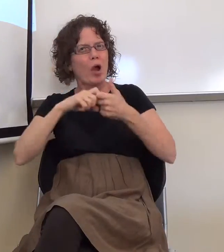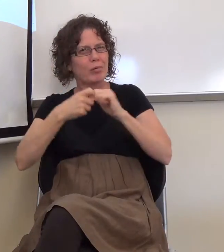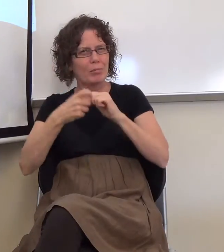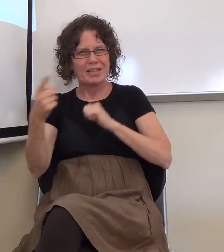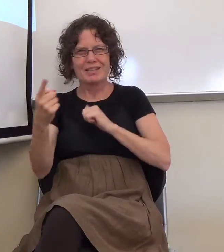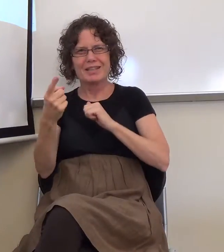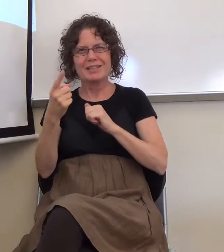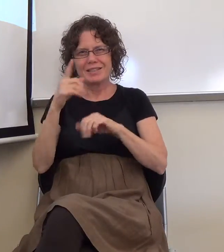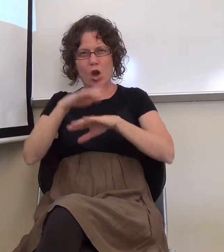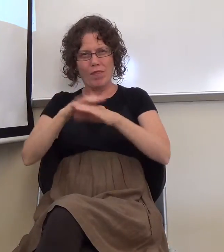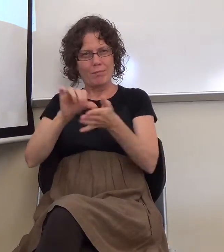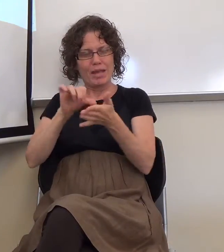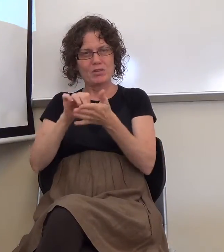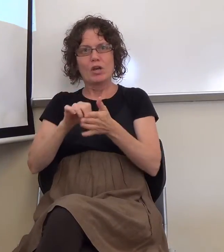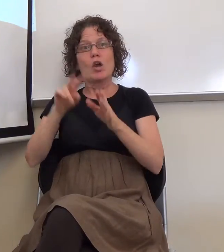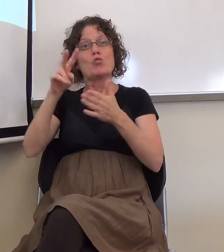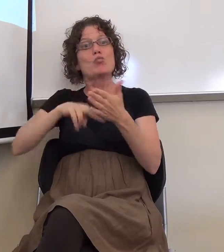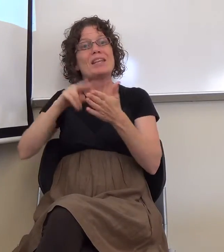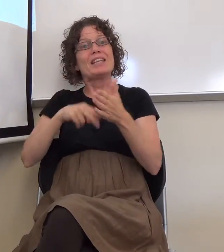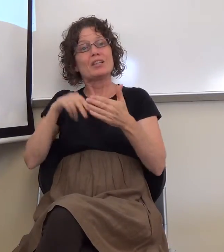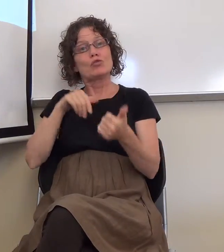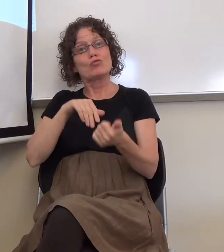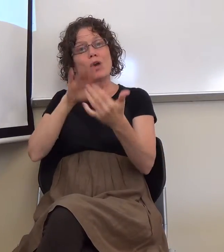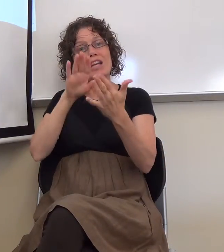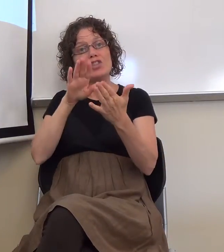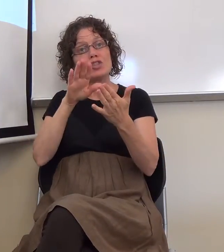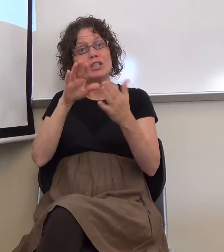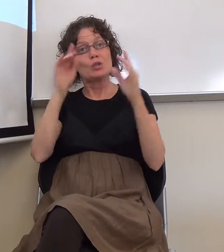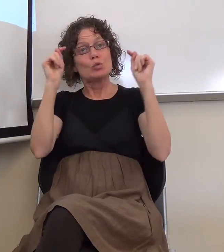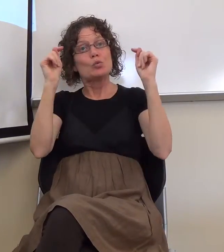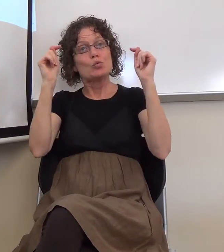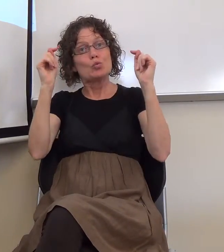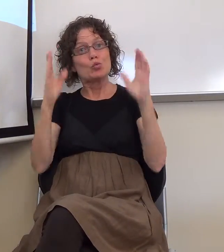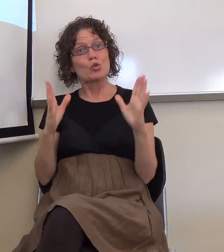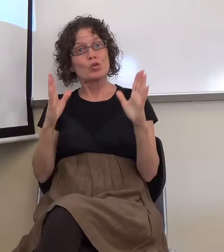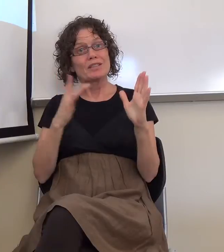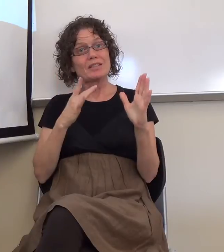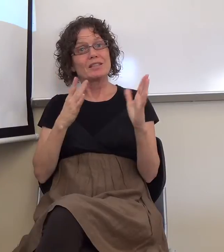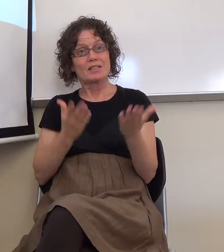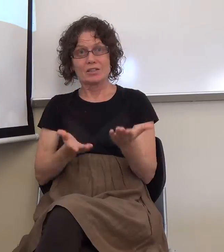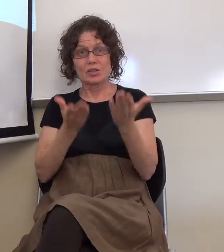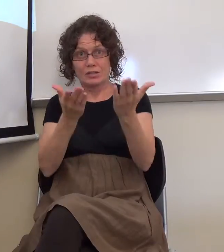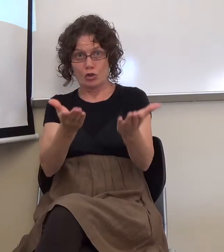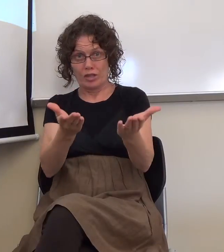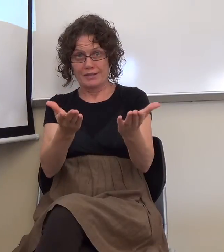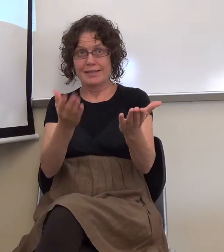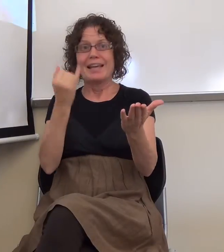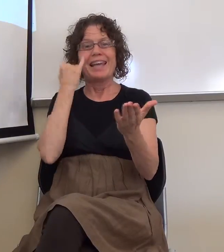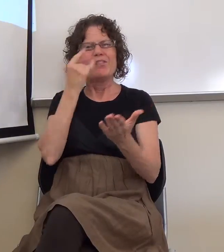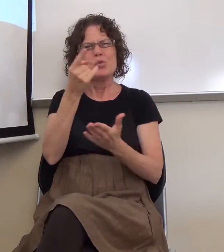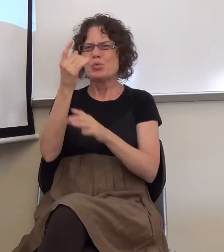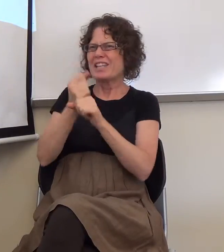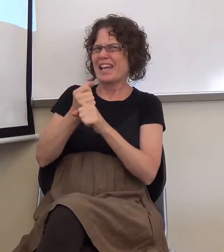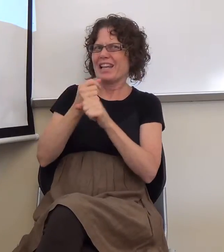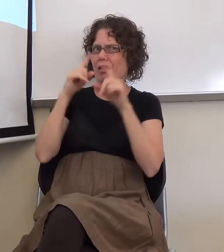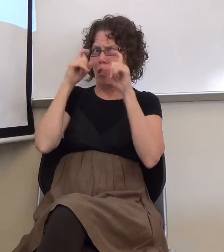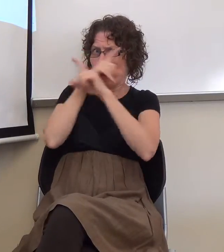that the reading strategies tutors will suggest that you do is when you get a sentence like this, do we